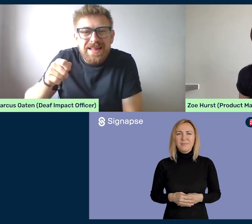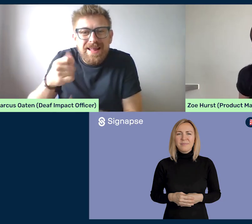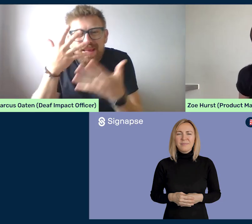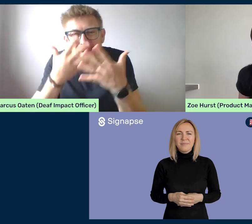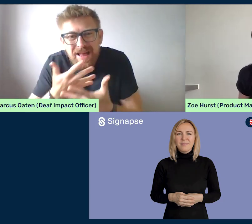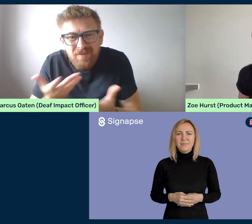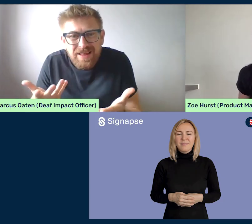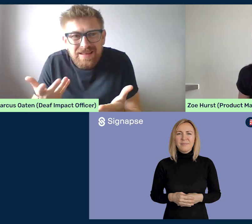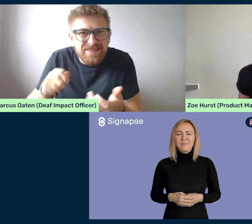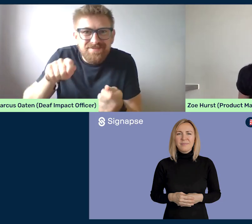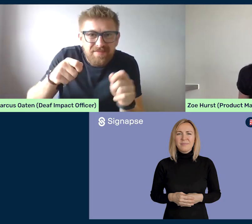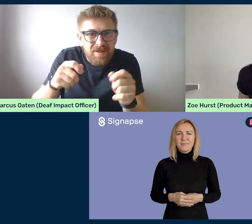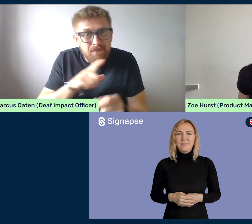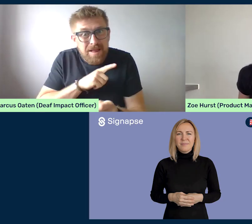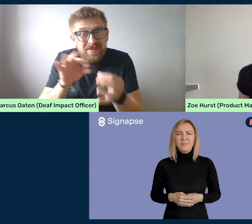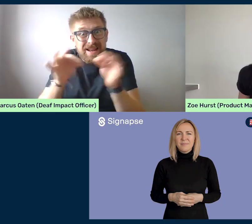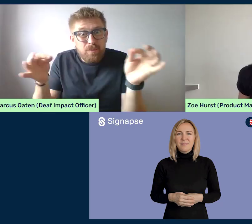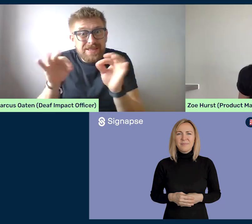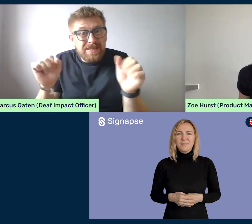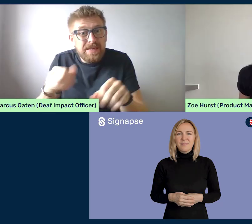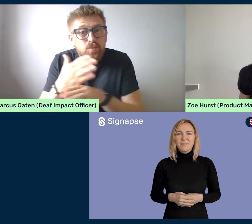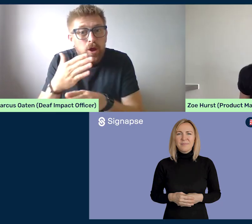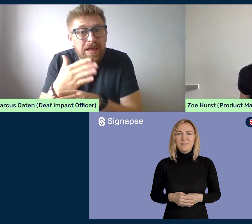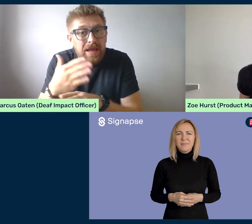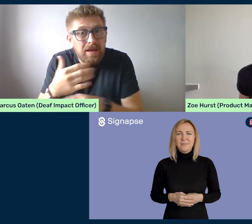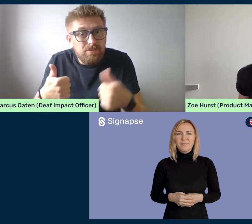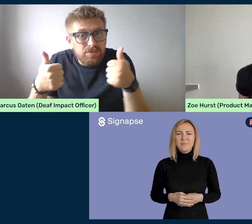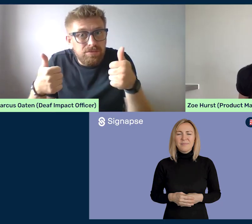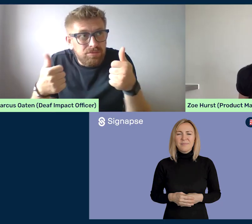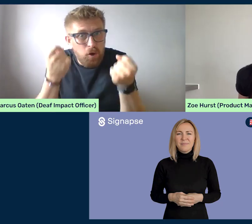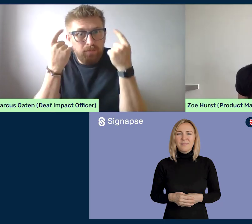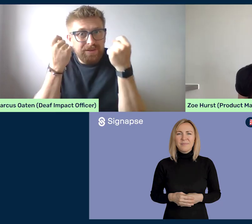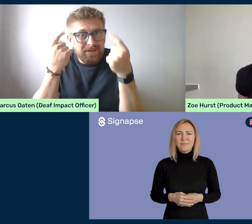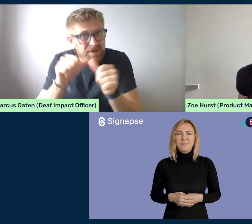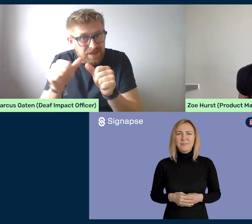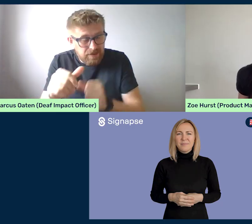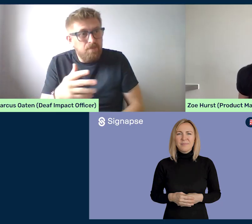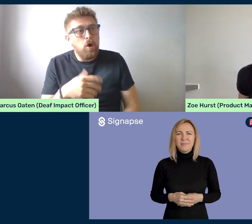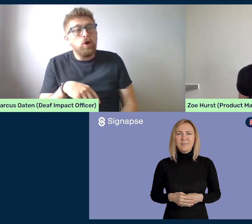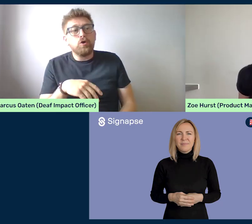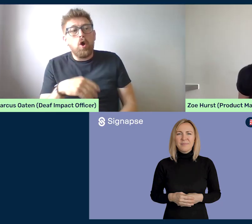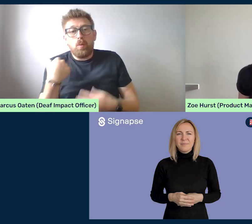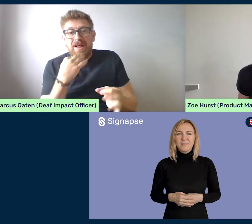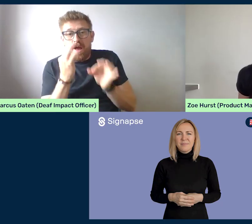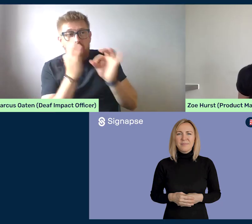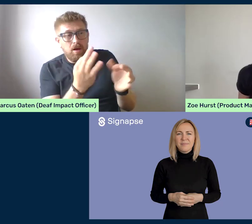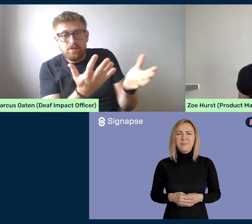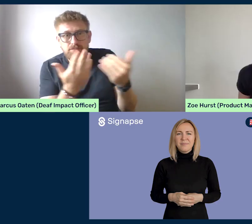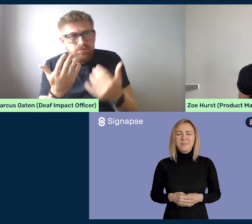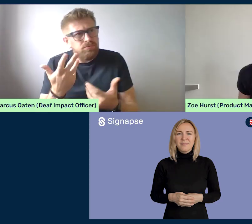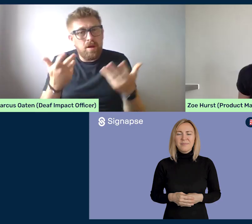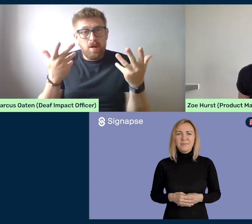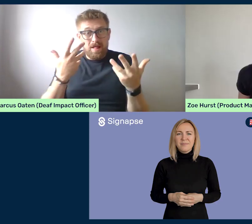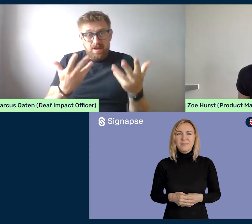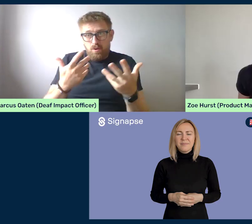just fine-tuning the product, how it looks, and it shows that the linguistic element is working, the